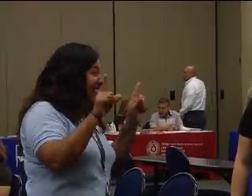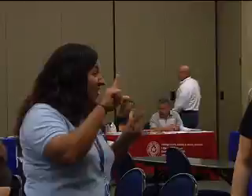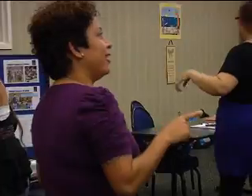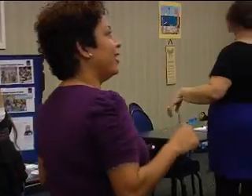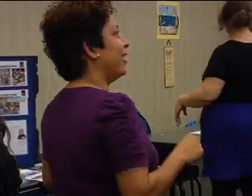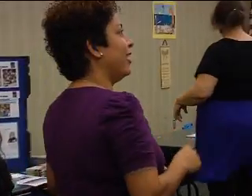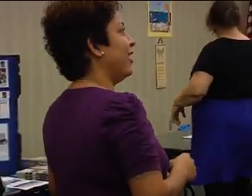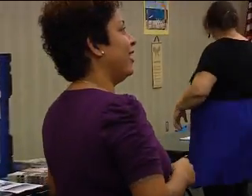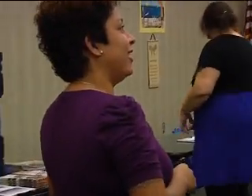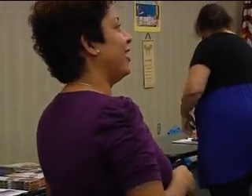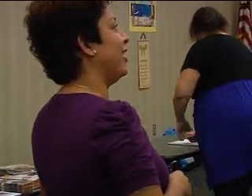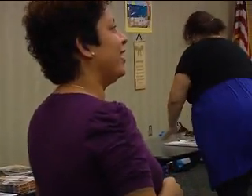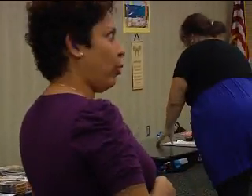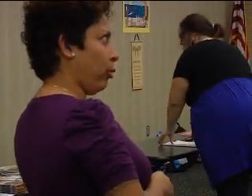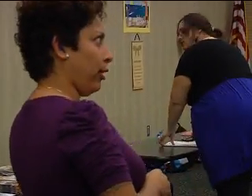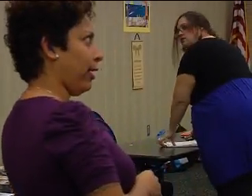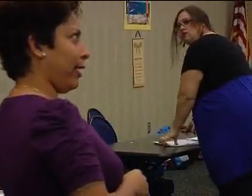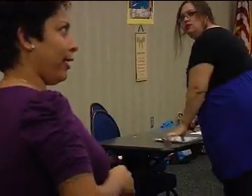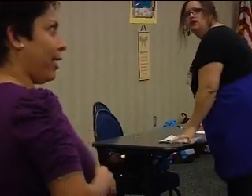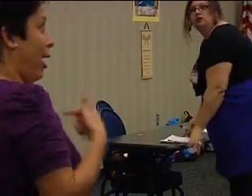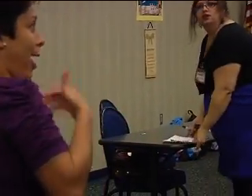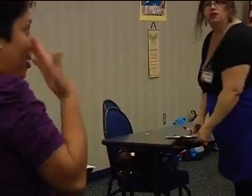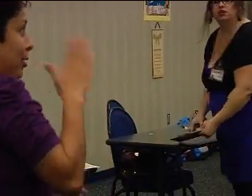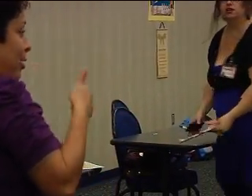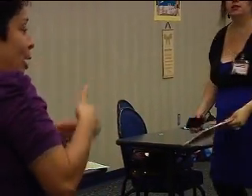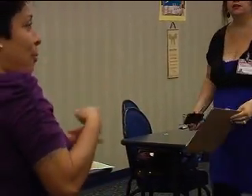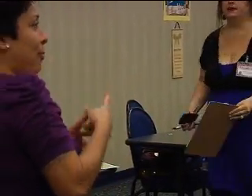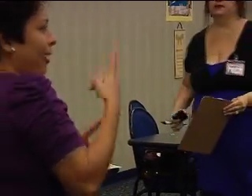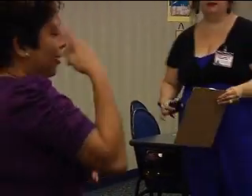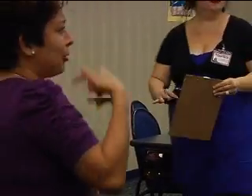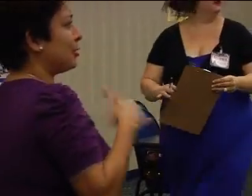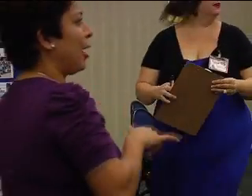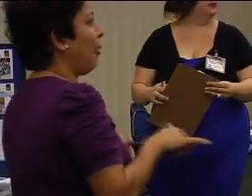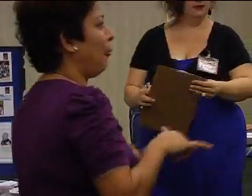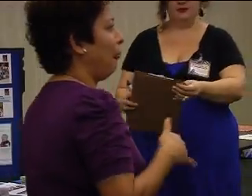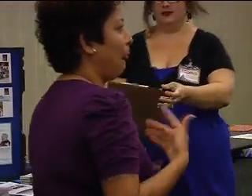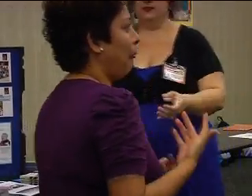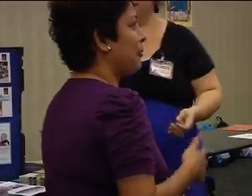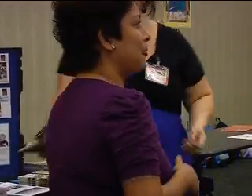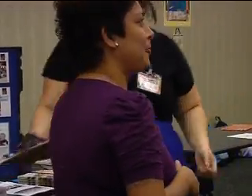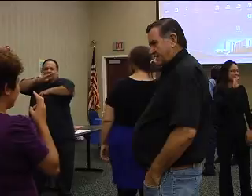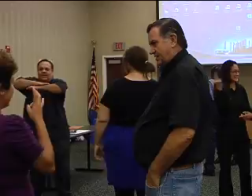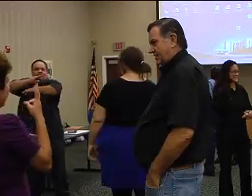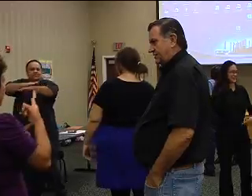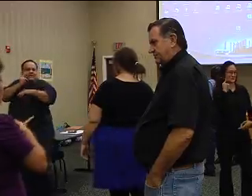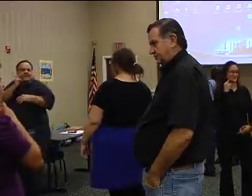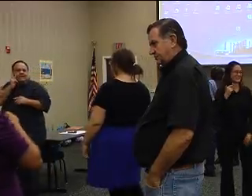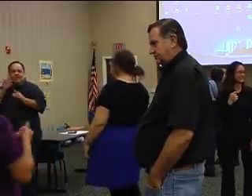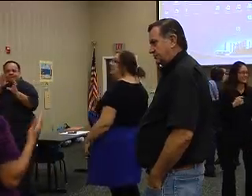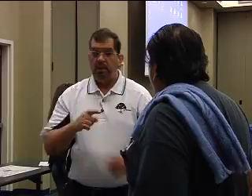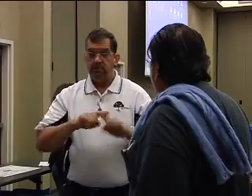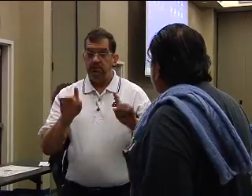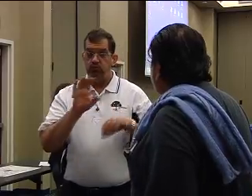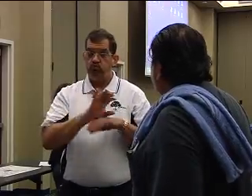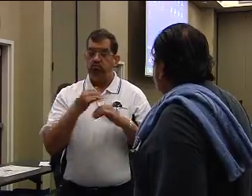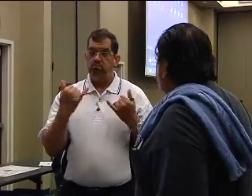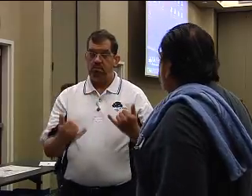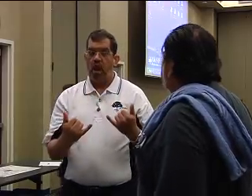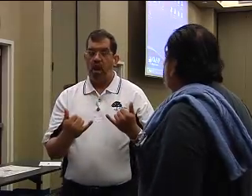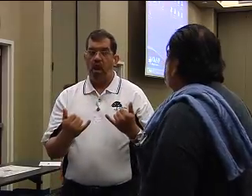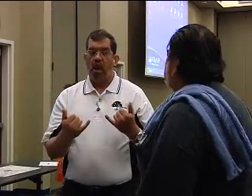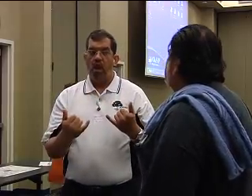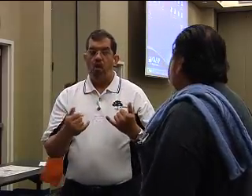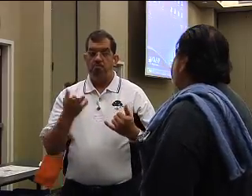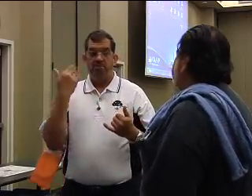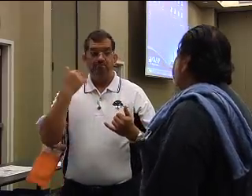Ana points out, is the lack of interpreters. The police departments, EMS and all that, I wish they knew sign language. And most of the time, if we